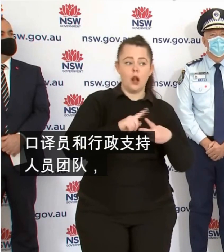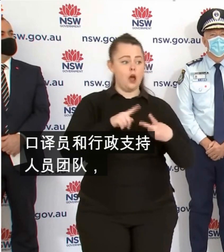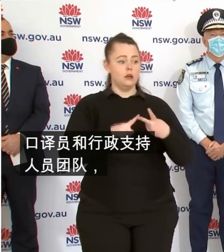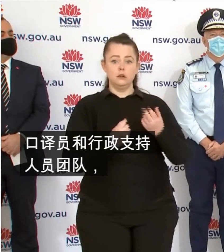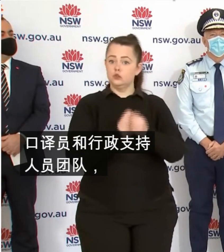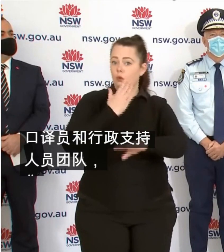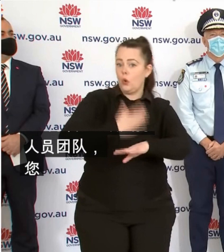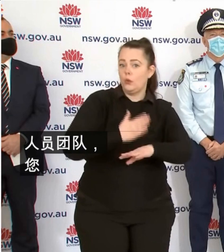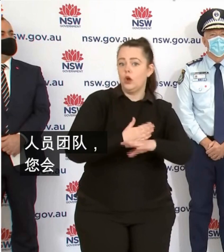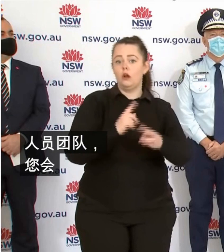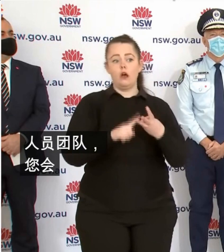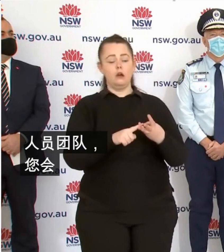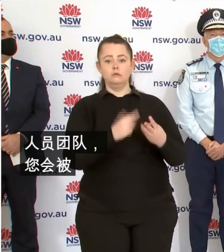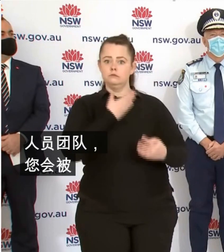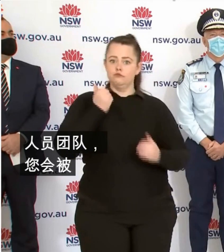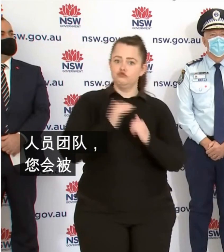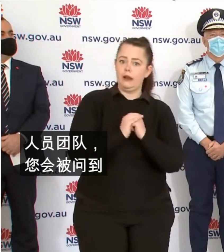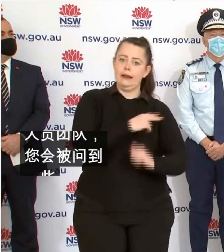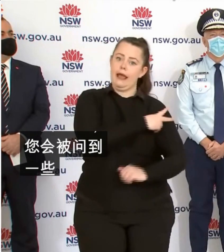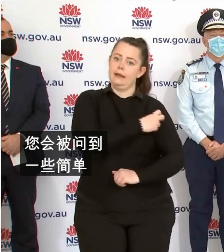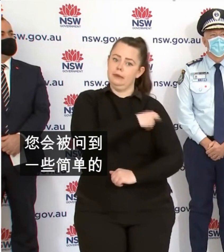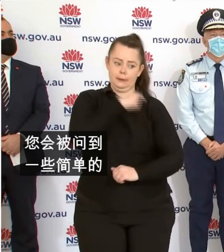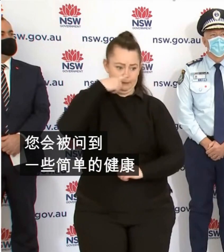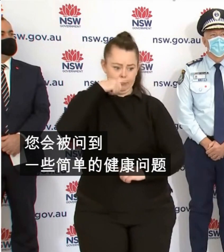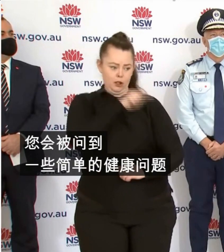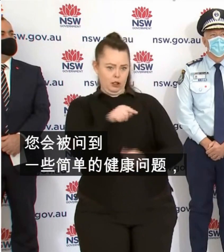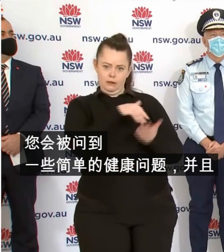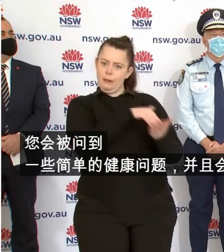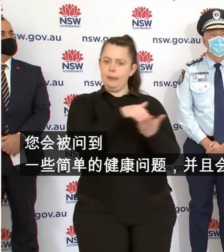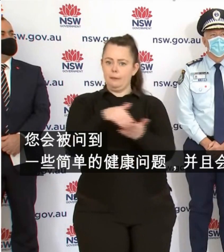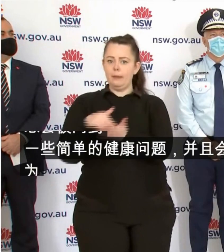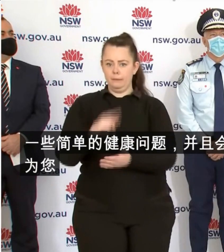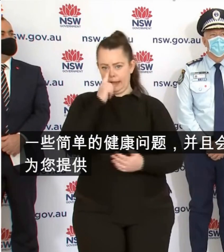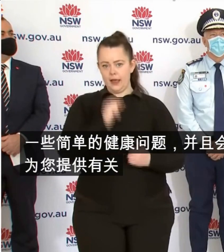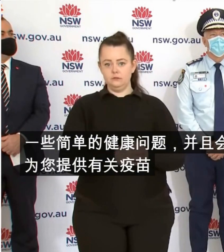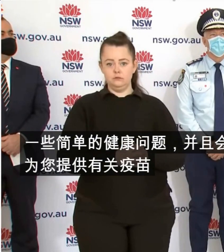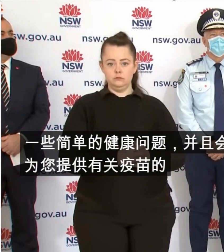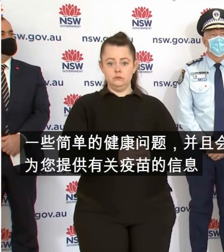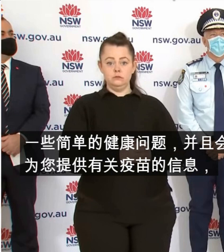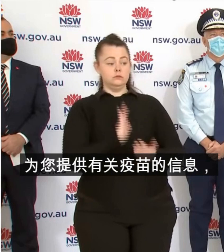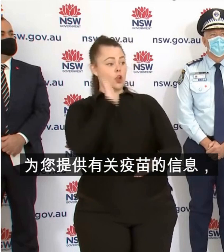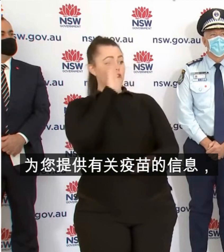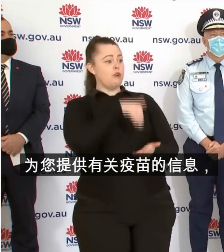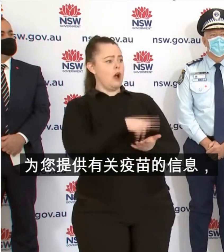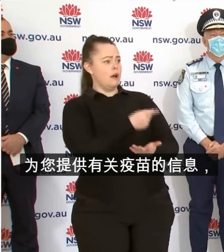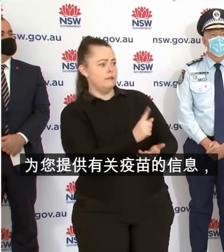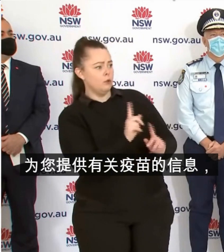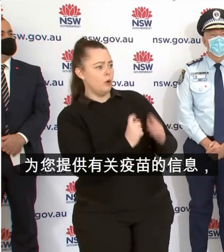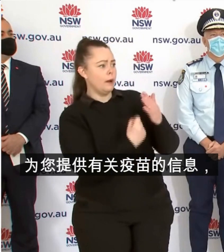staff. Before your vaccination, you'll be asked some simple health questions, and you'll be provided with information about the